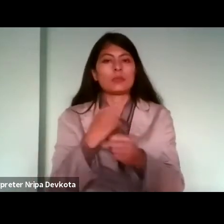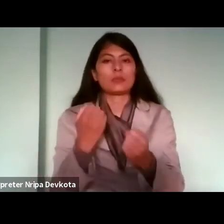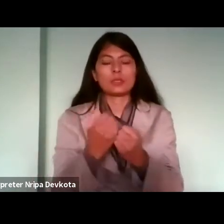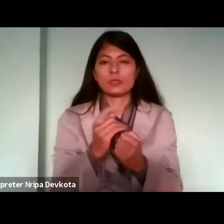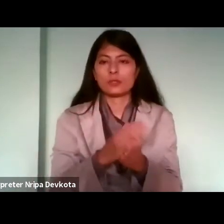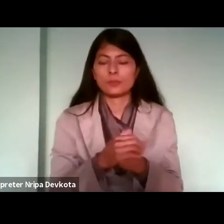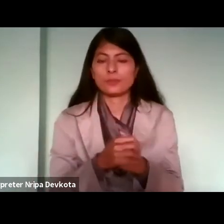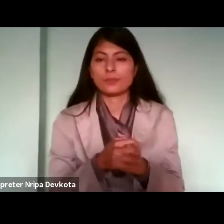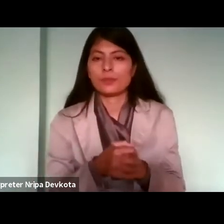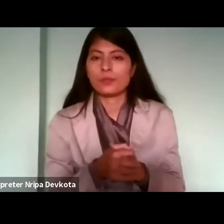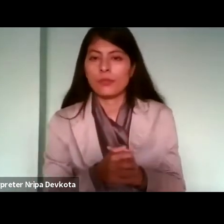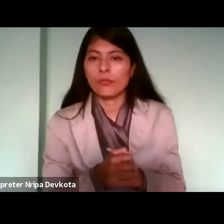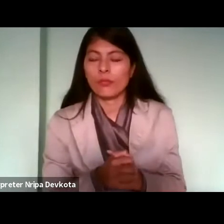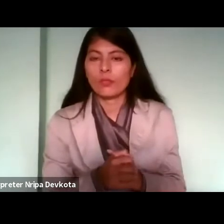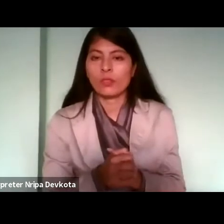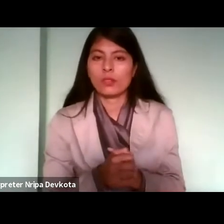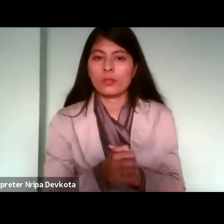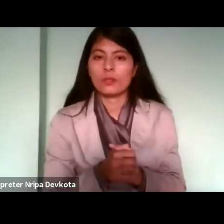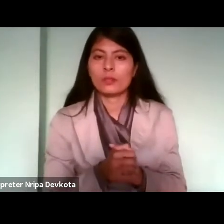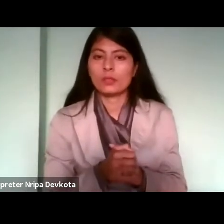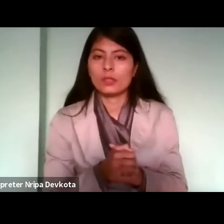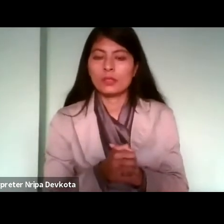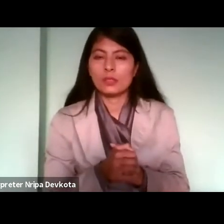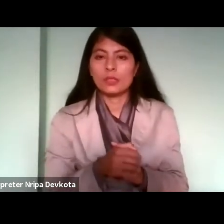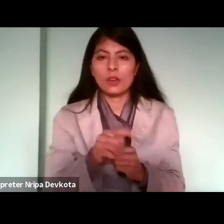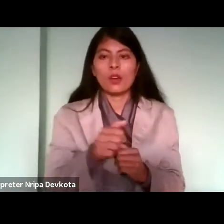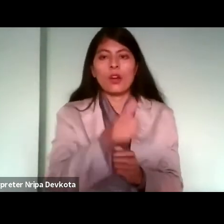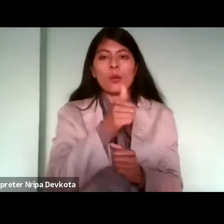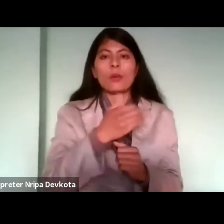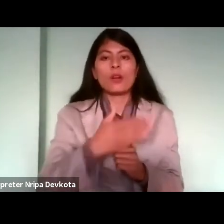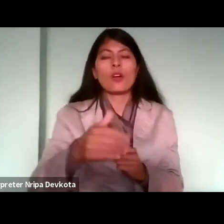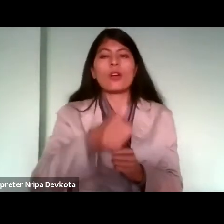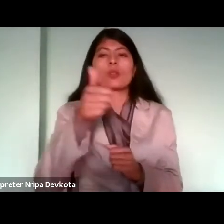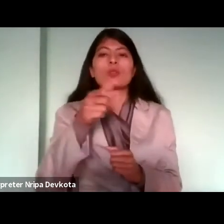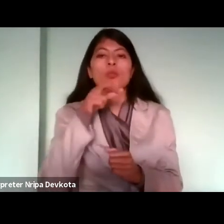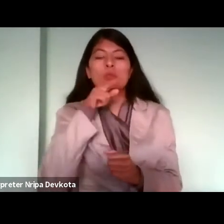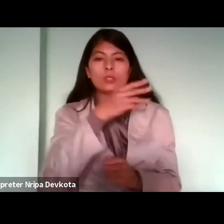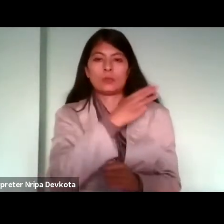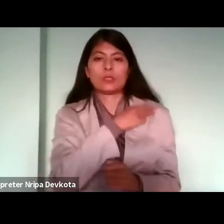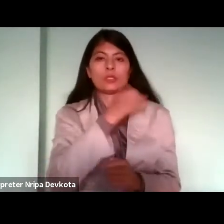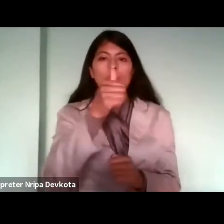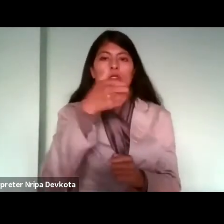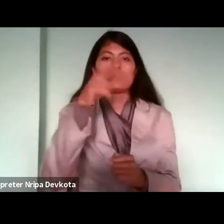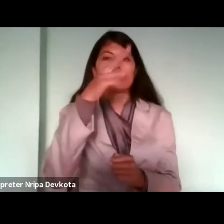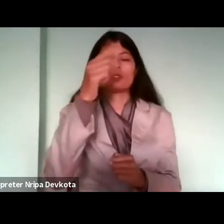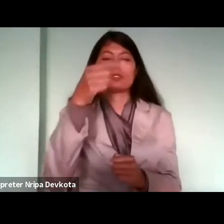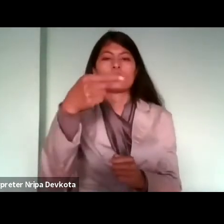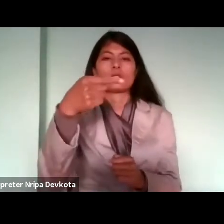to corporations. Moving to our next speaker, Archana.